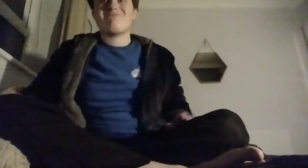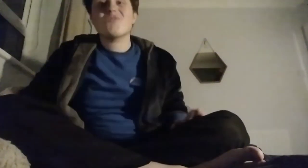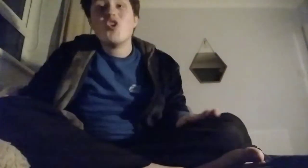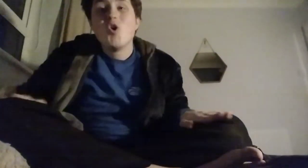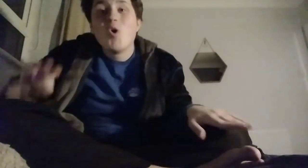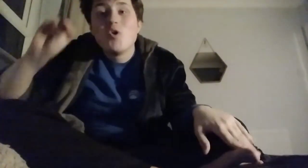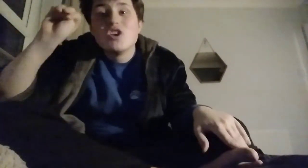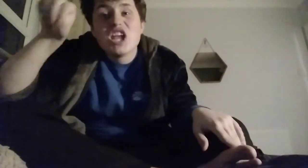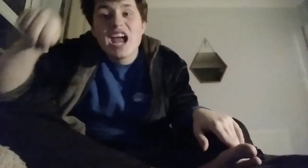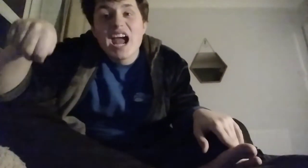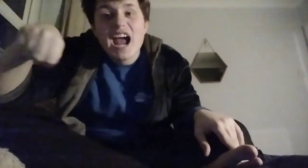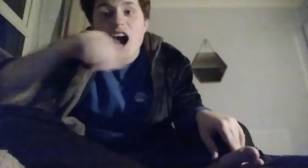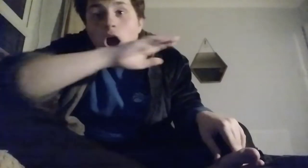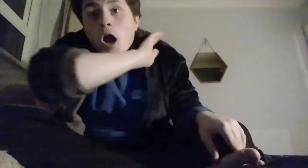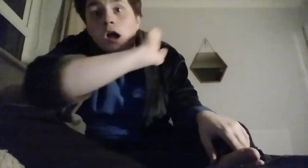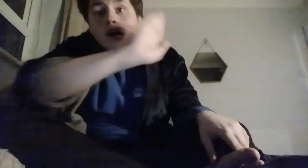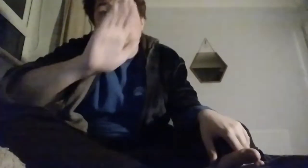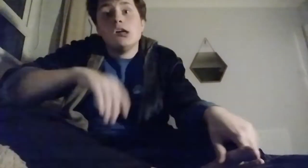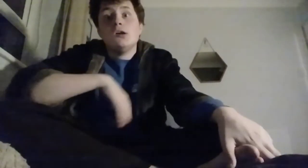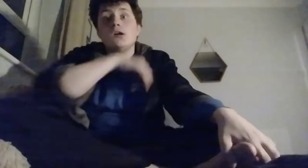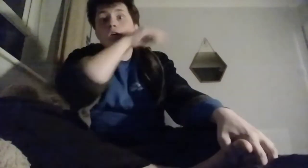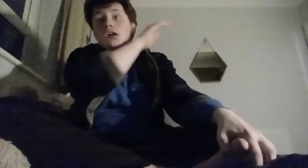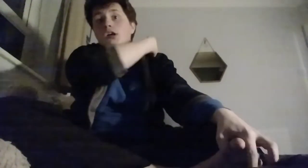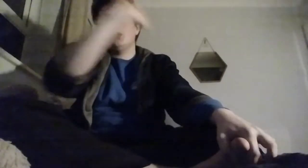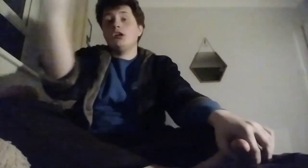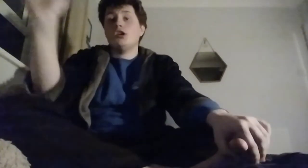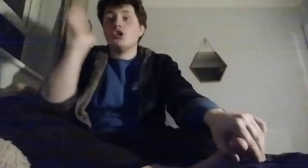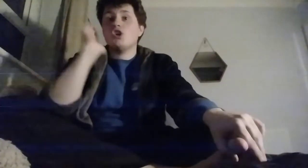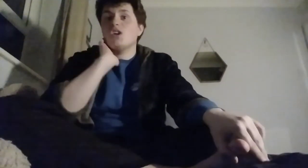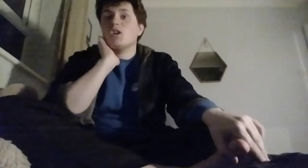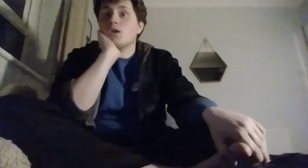hard. Oh love, I just want